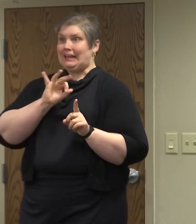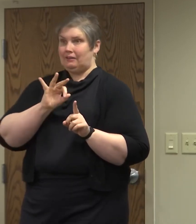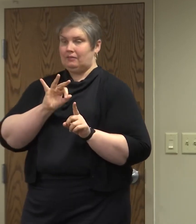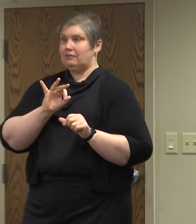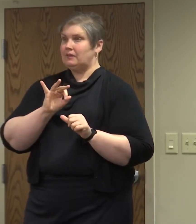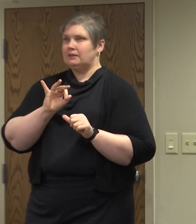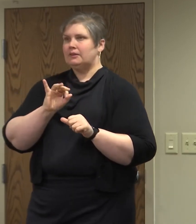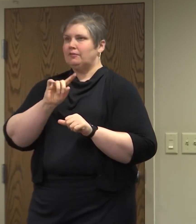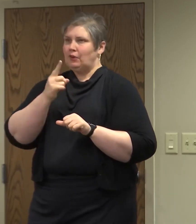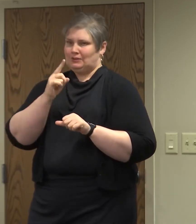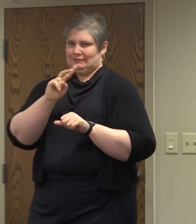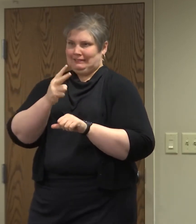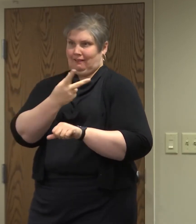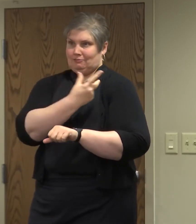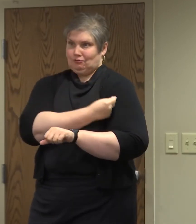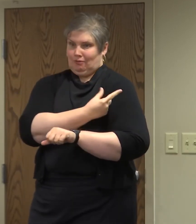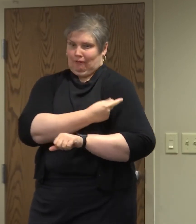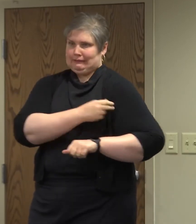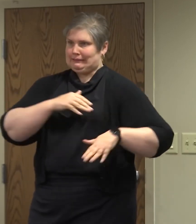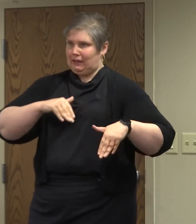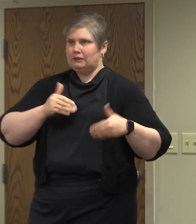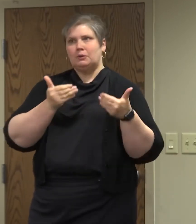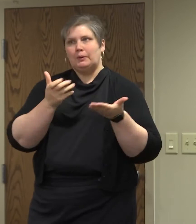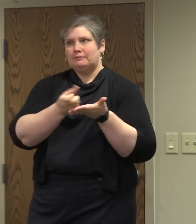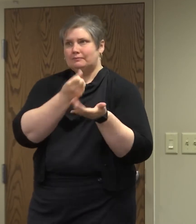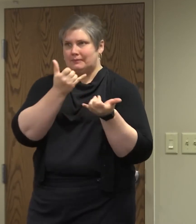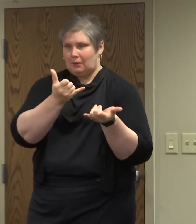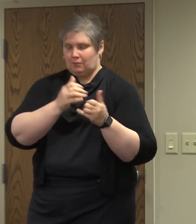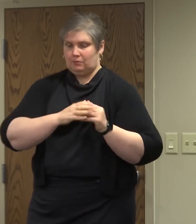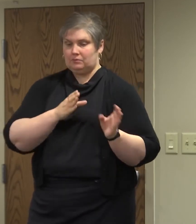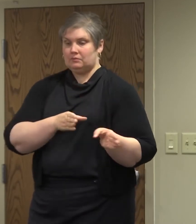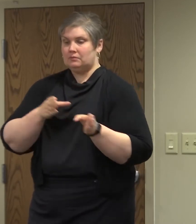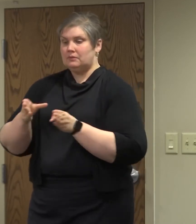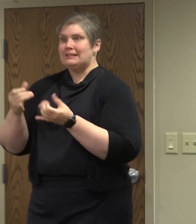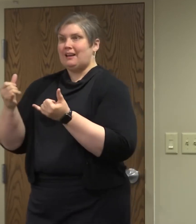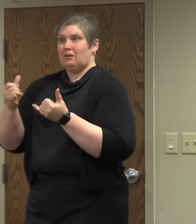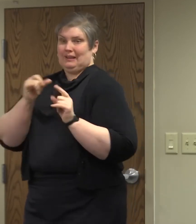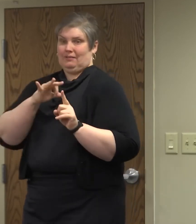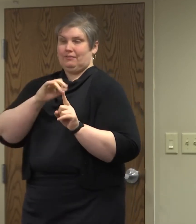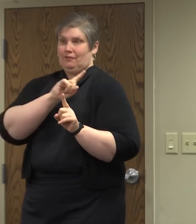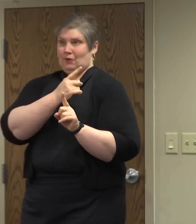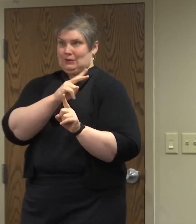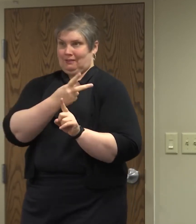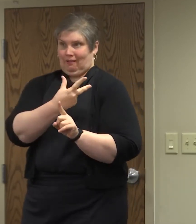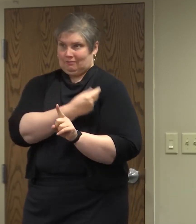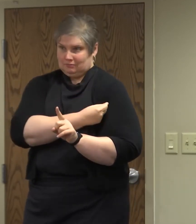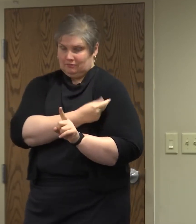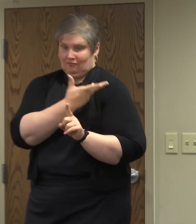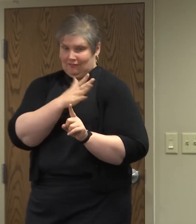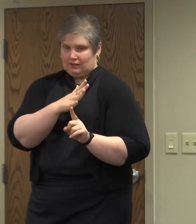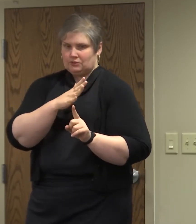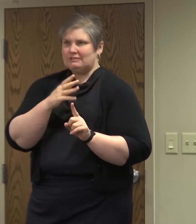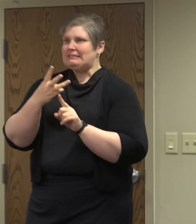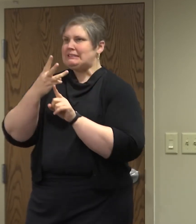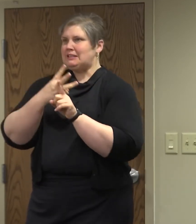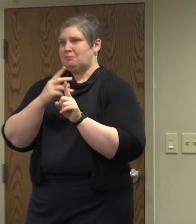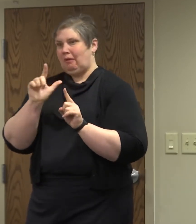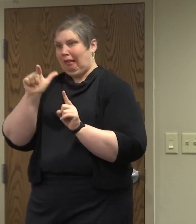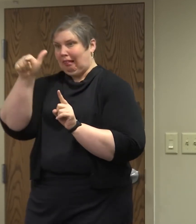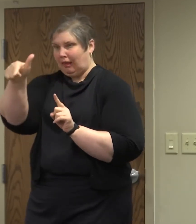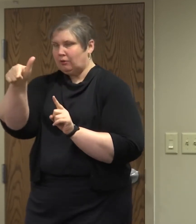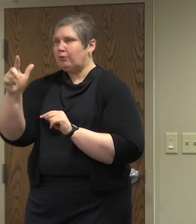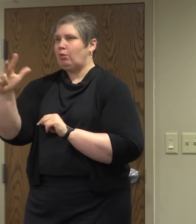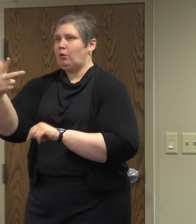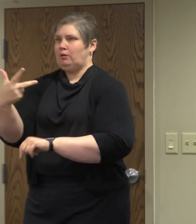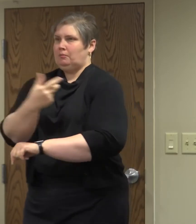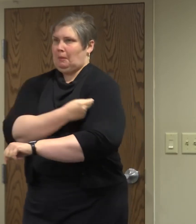by, get the booster shot. I got the booster shot the day it was available. It takes 5 minutes to get it. Just take your vaccine card